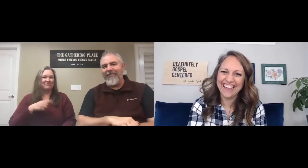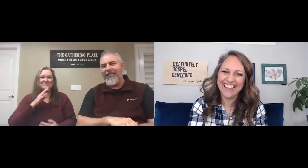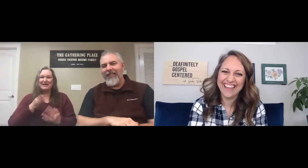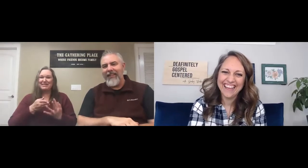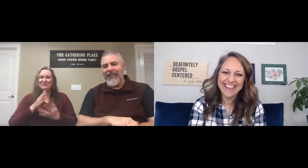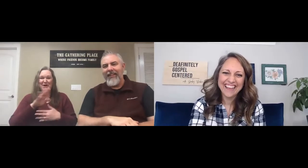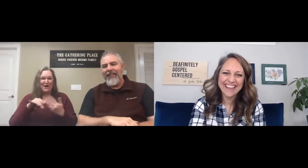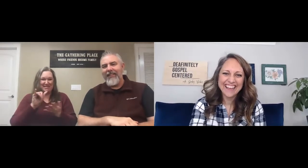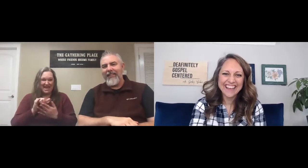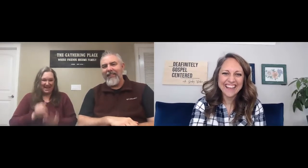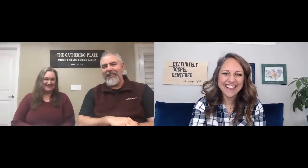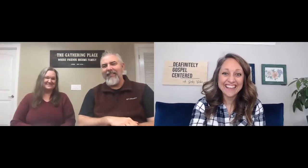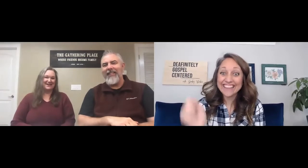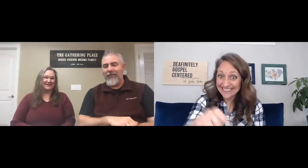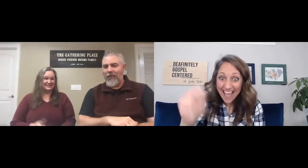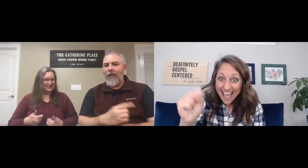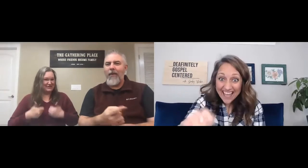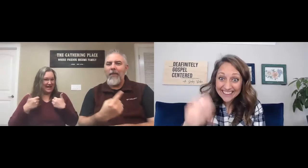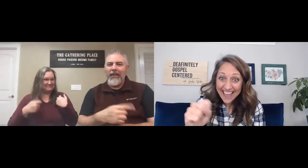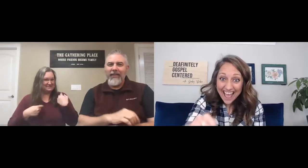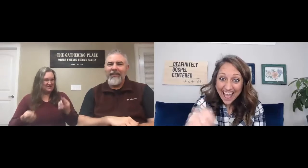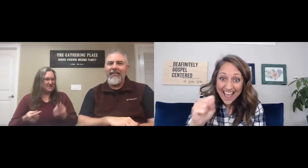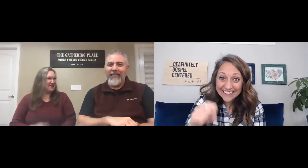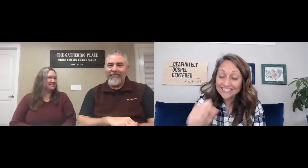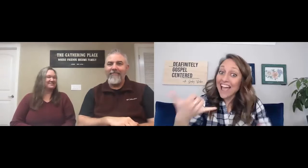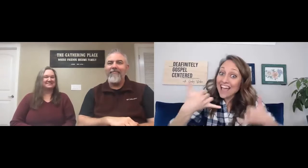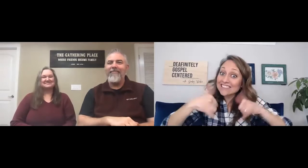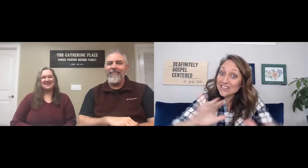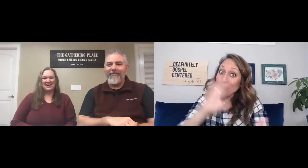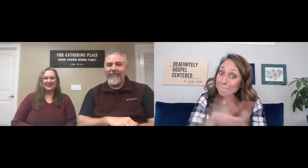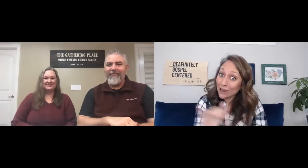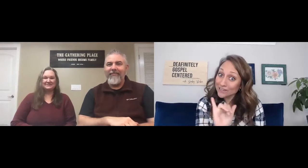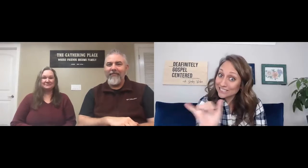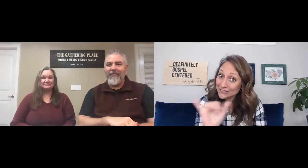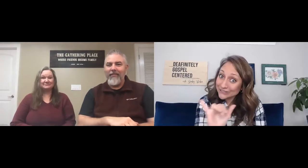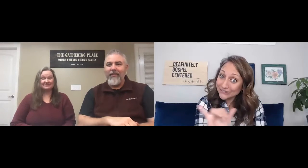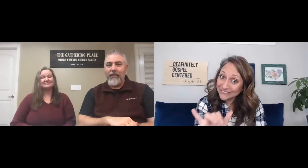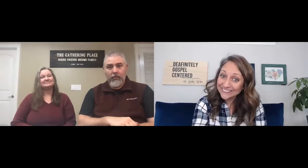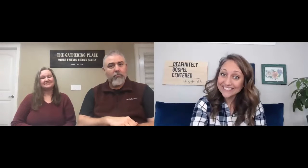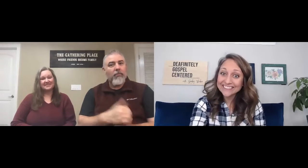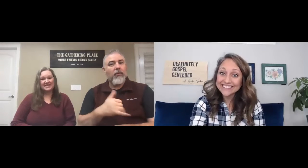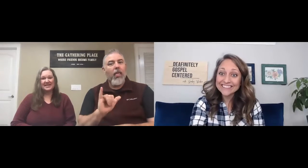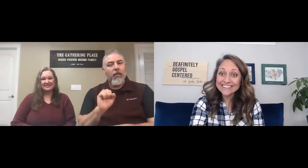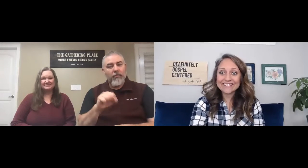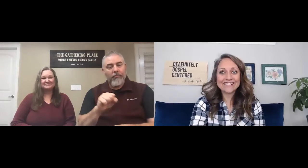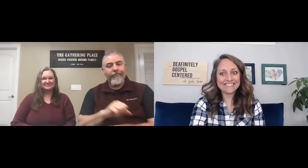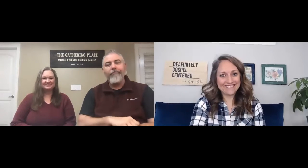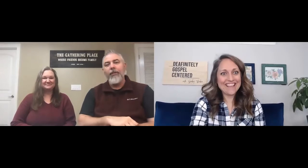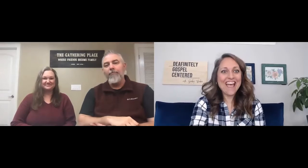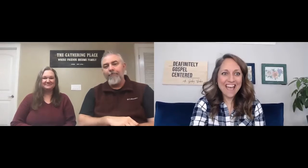much true. We've been through all that. Right. And we've survived so far. And you're still married. We're still married, that's